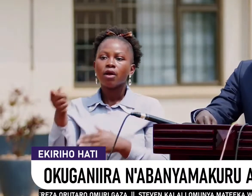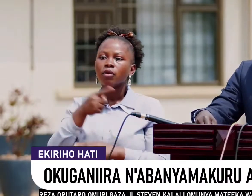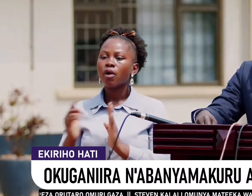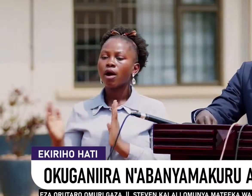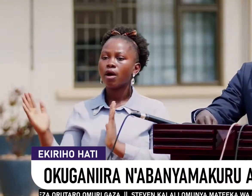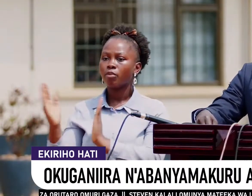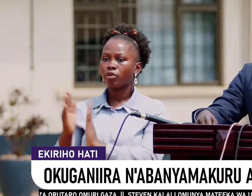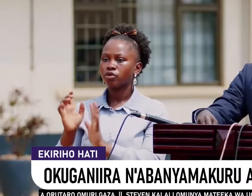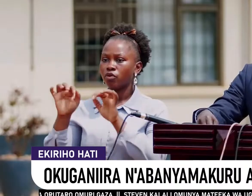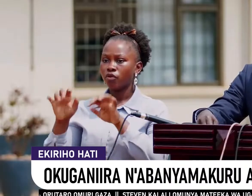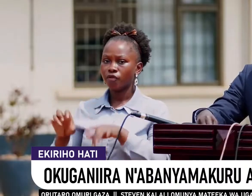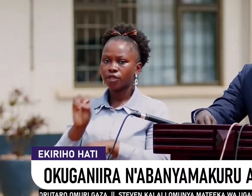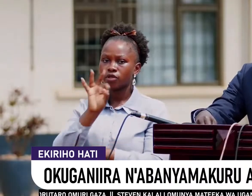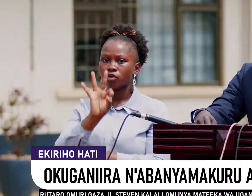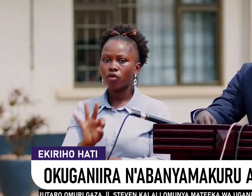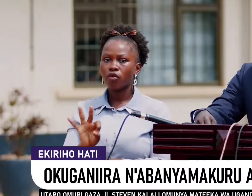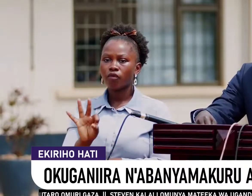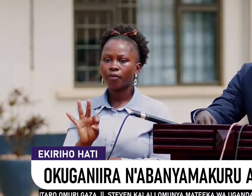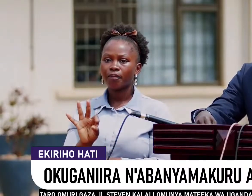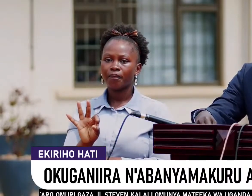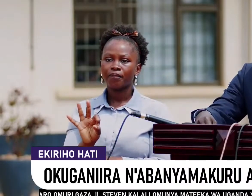approach the offices of